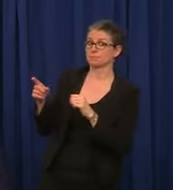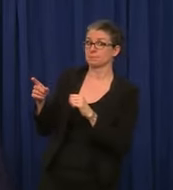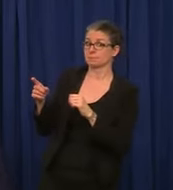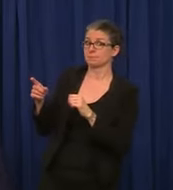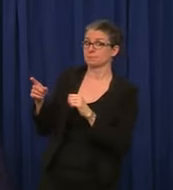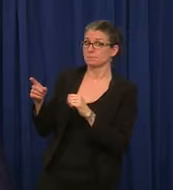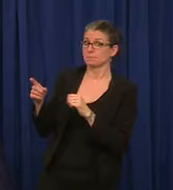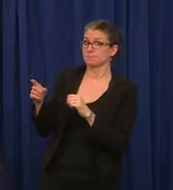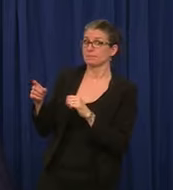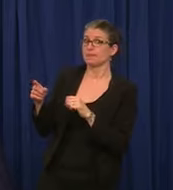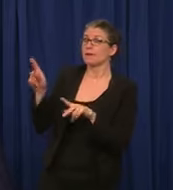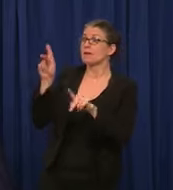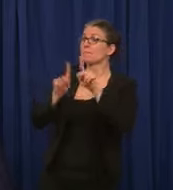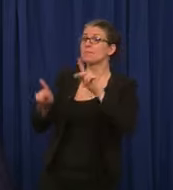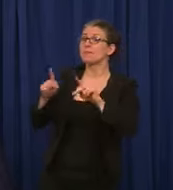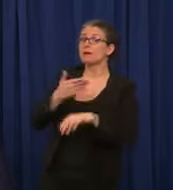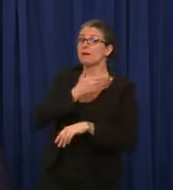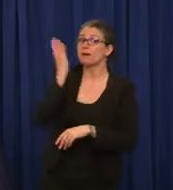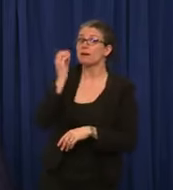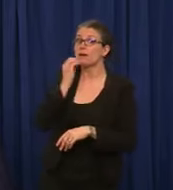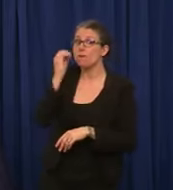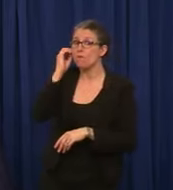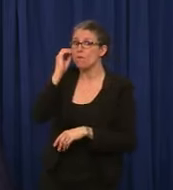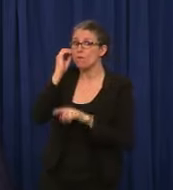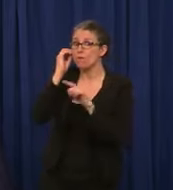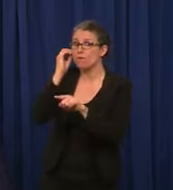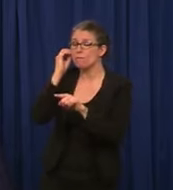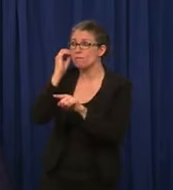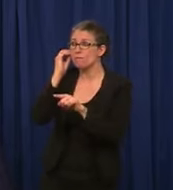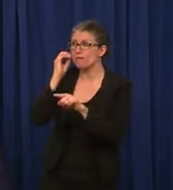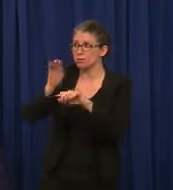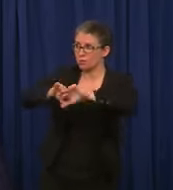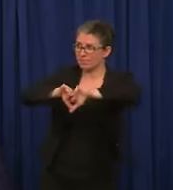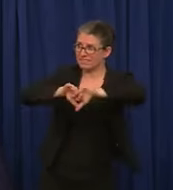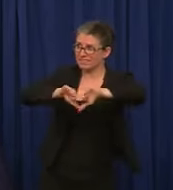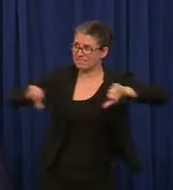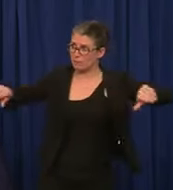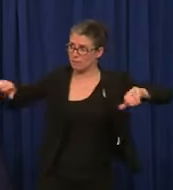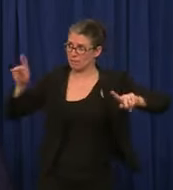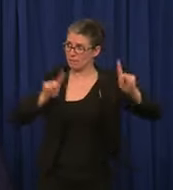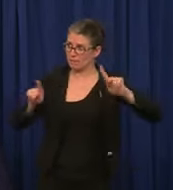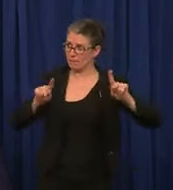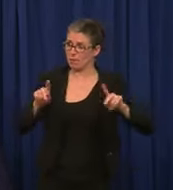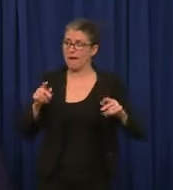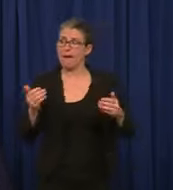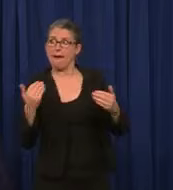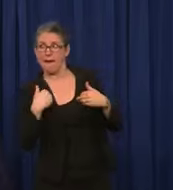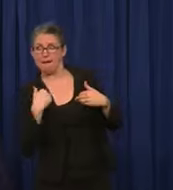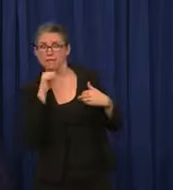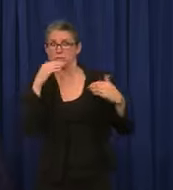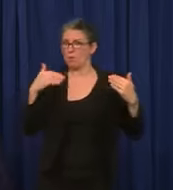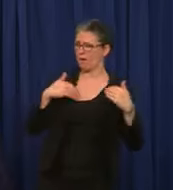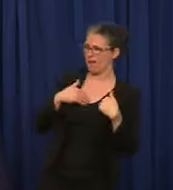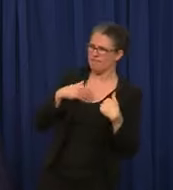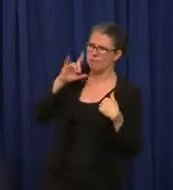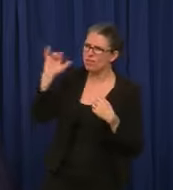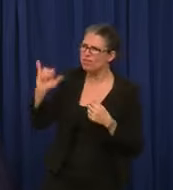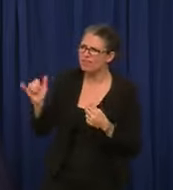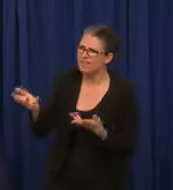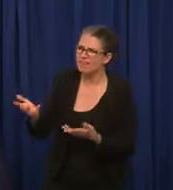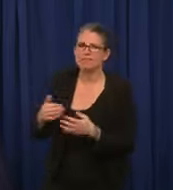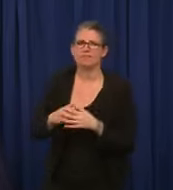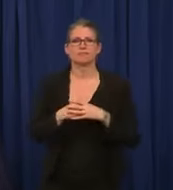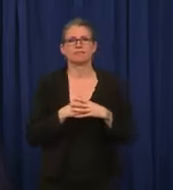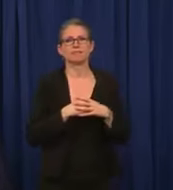your team? So, Joe, what I can tell you there is that we've been working very closely with not just the Maine